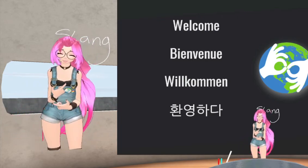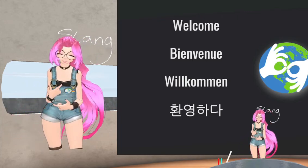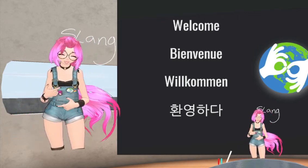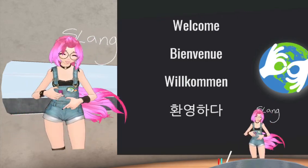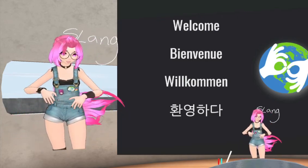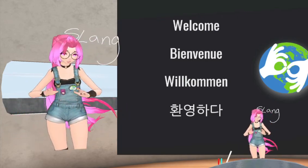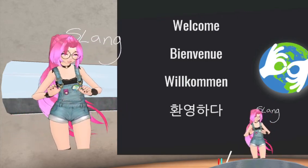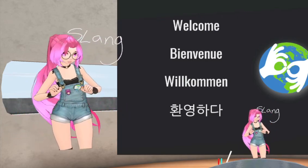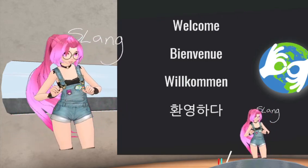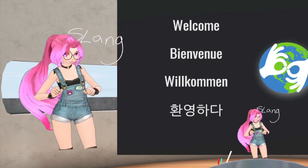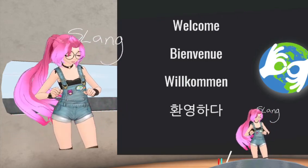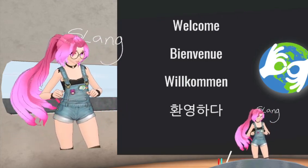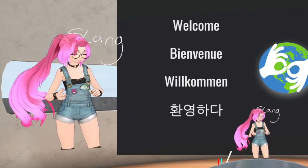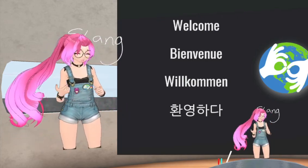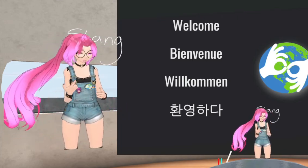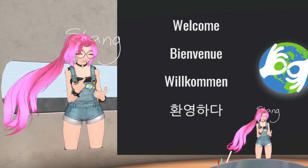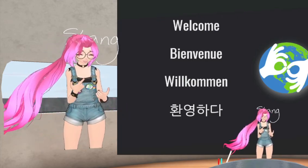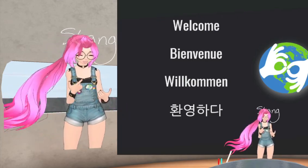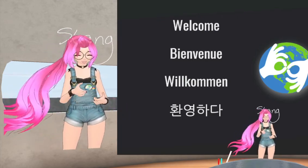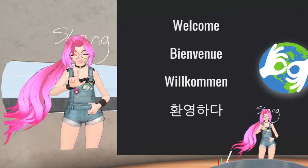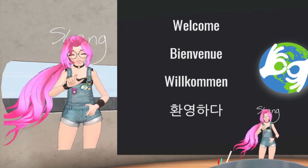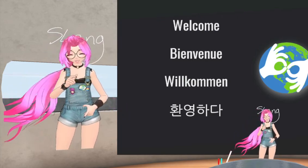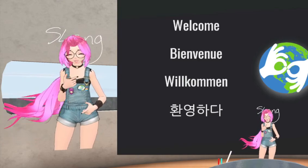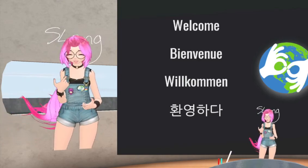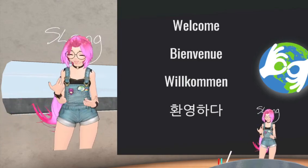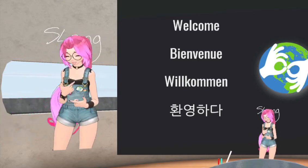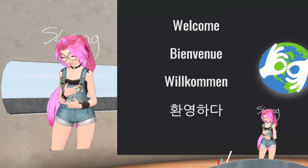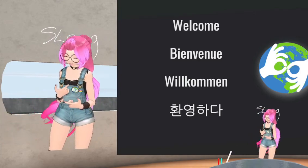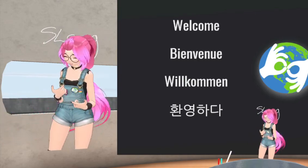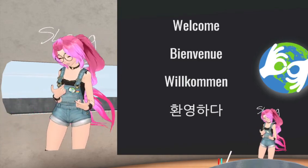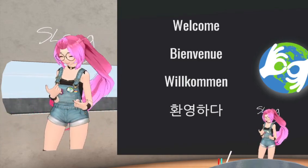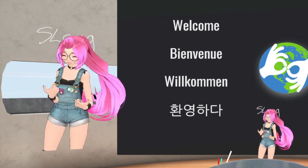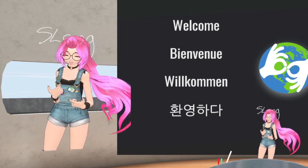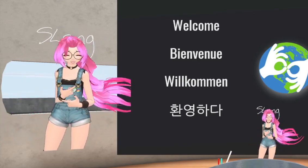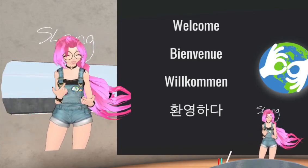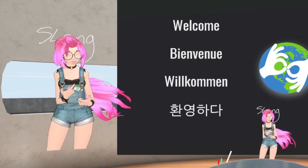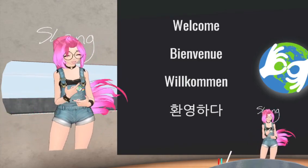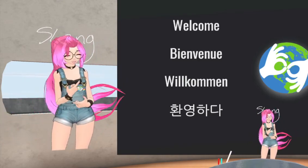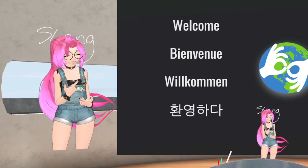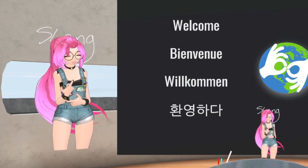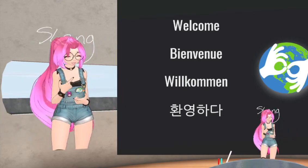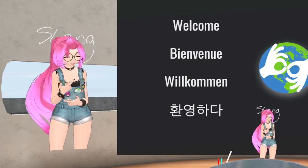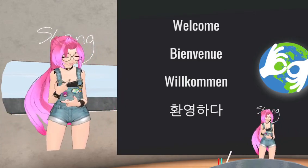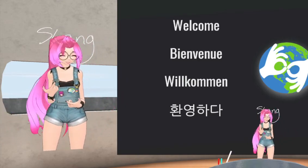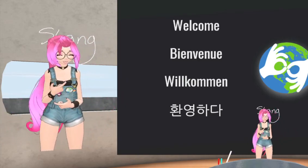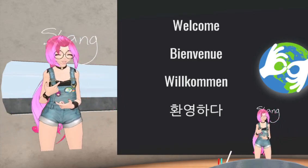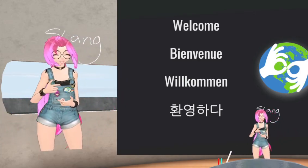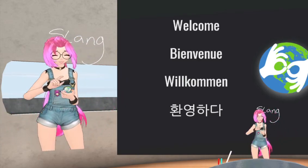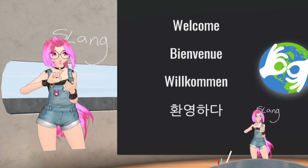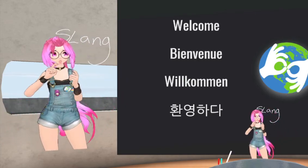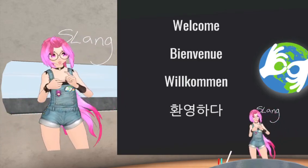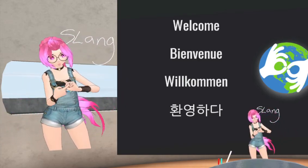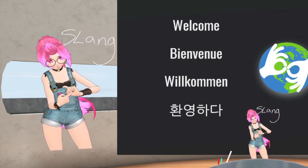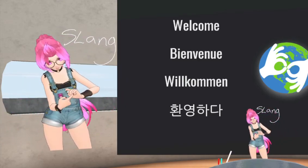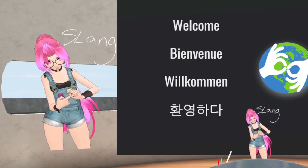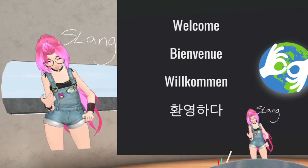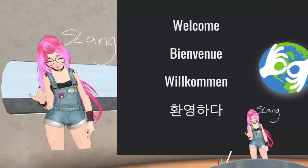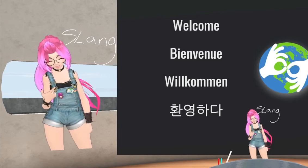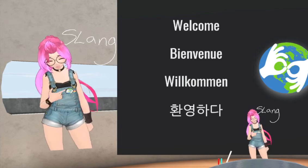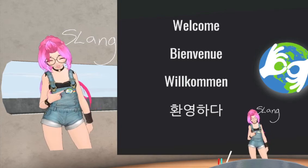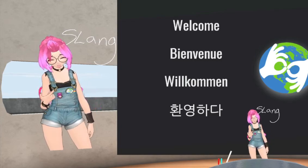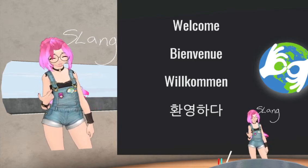Very full. Oh, that's a really good idea, but not exactly. I wouldn't say so. Yeah, Merc, you want to give